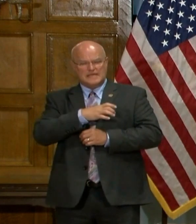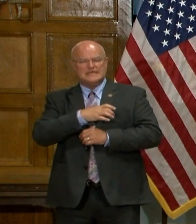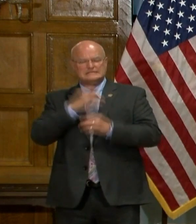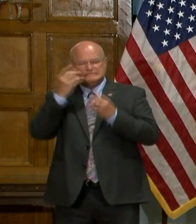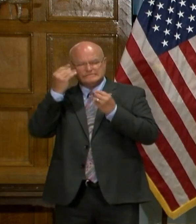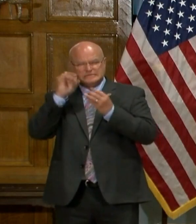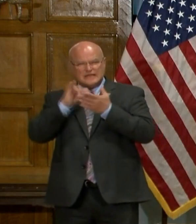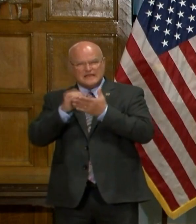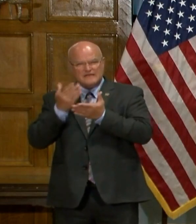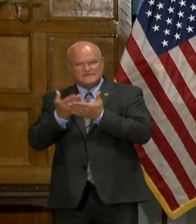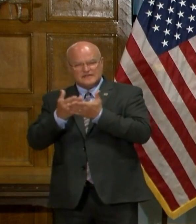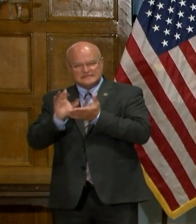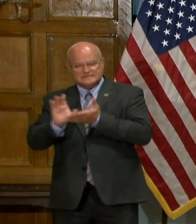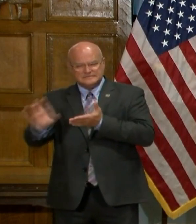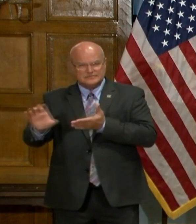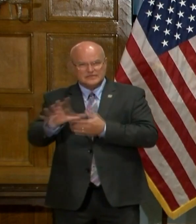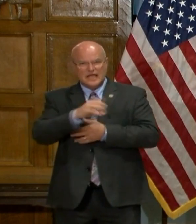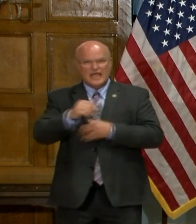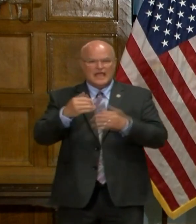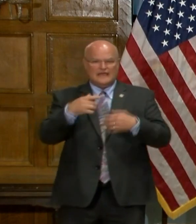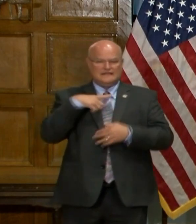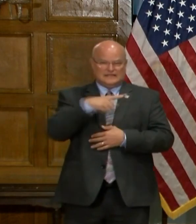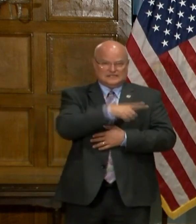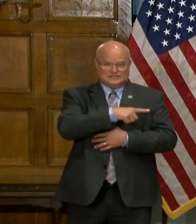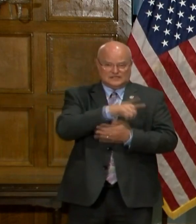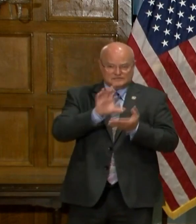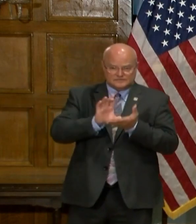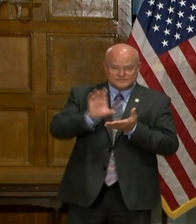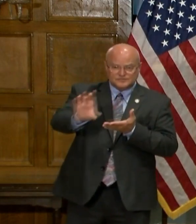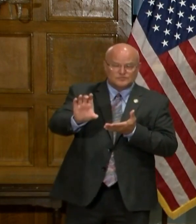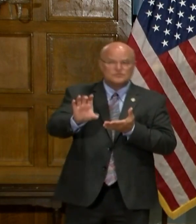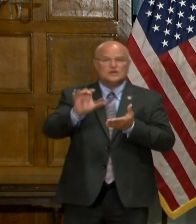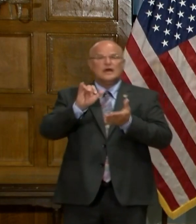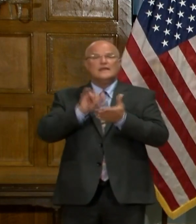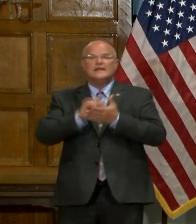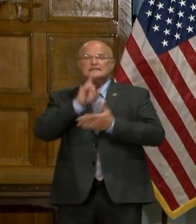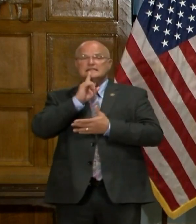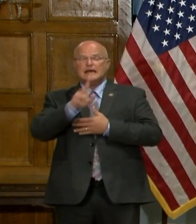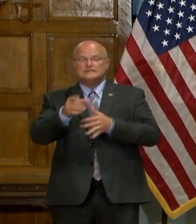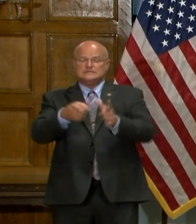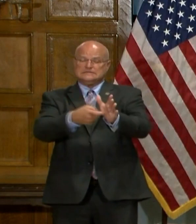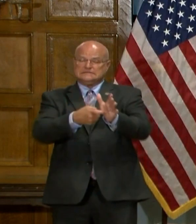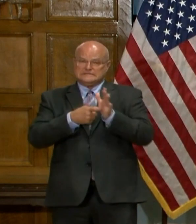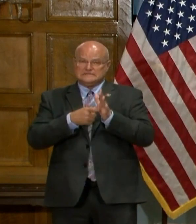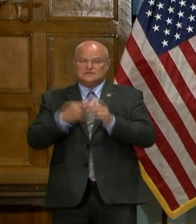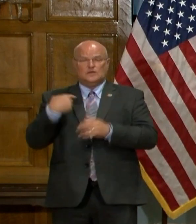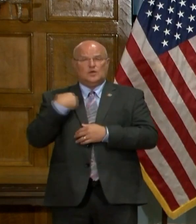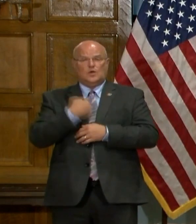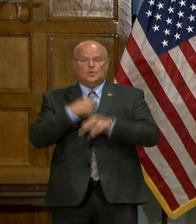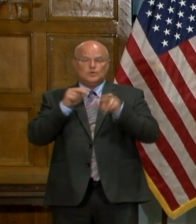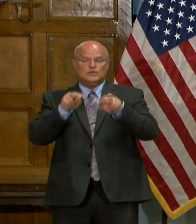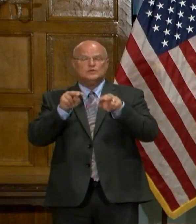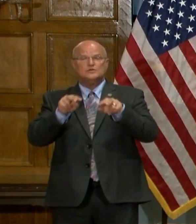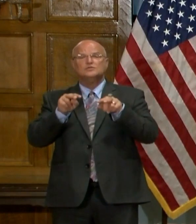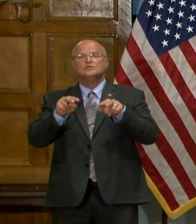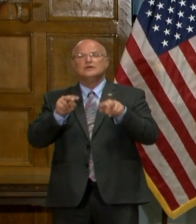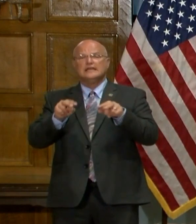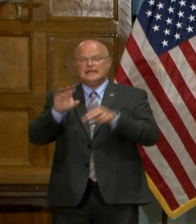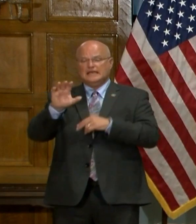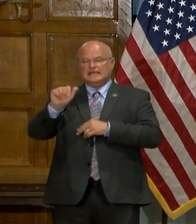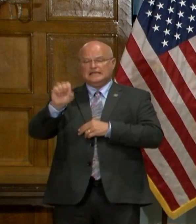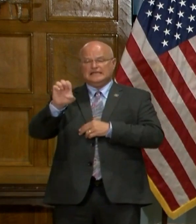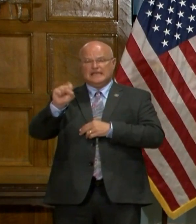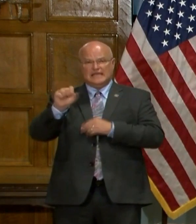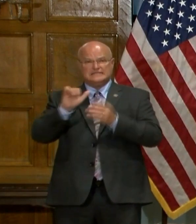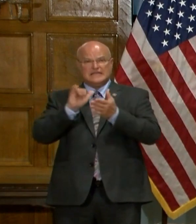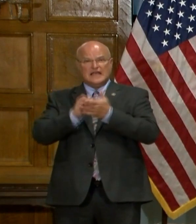General Assembly and the appropriation process, but that is absolutely essential as we look at